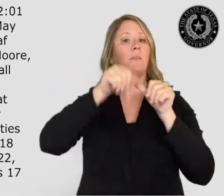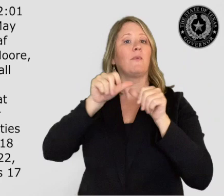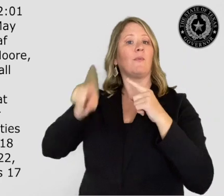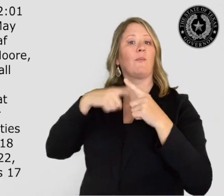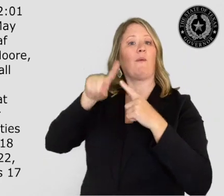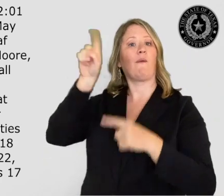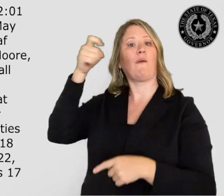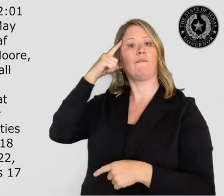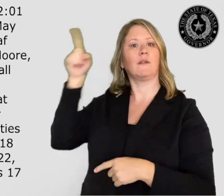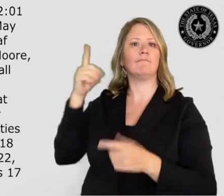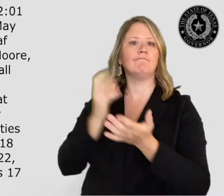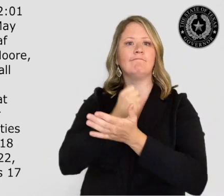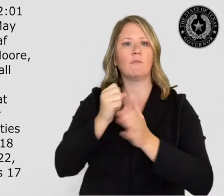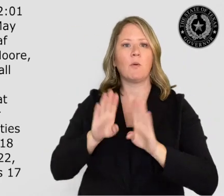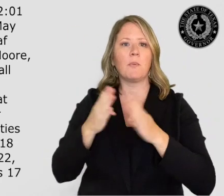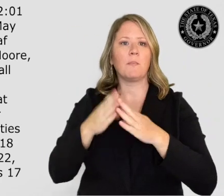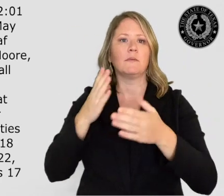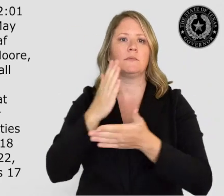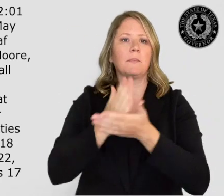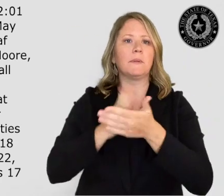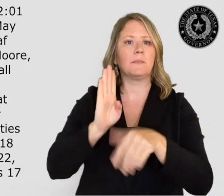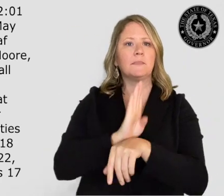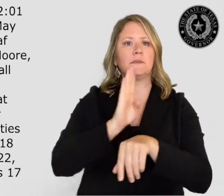18 above.